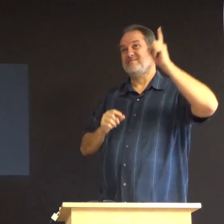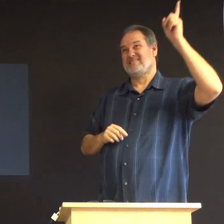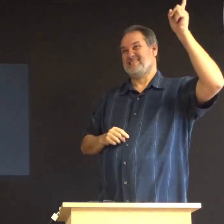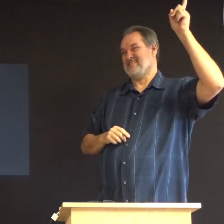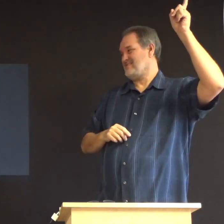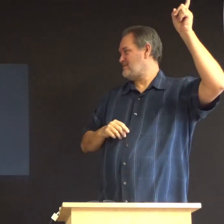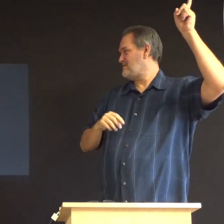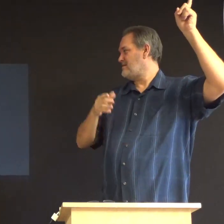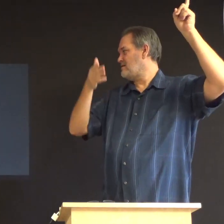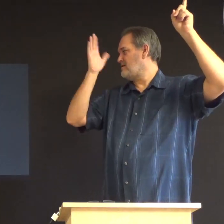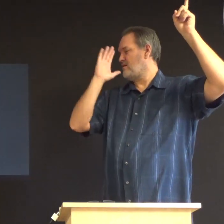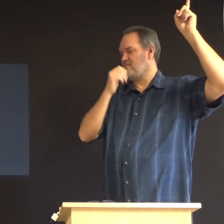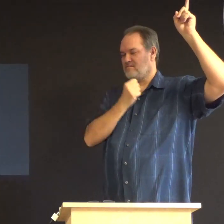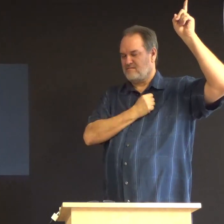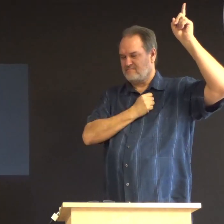shows grace and love and mercy.